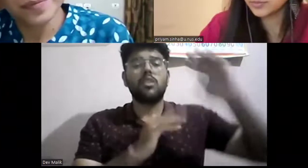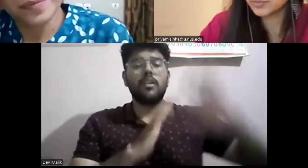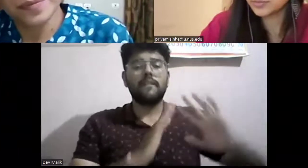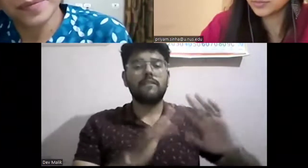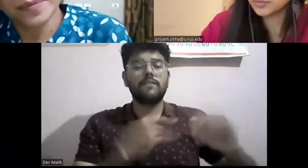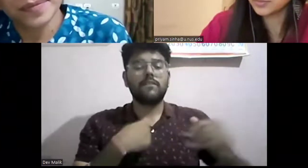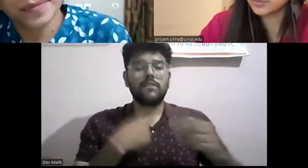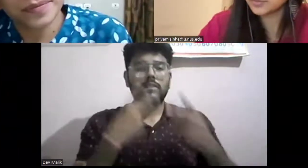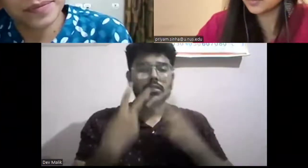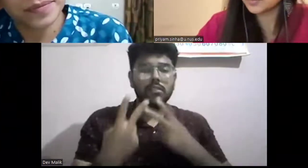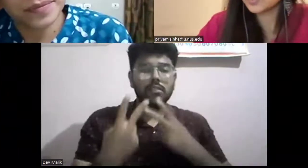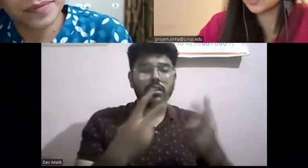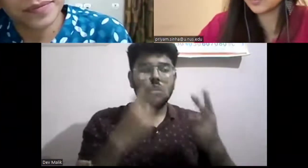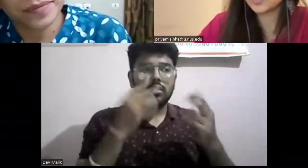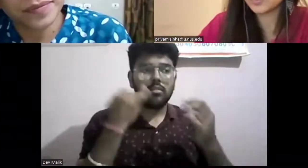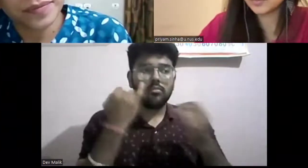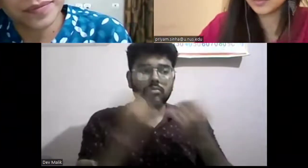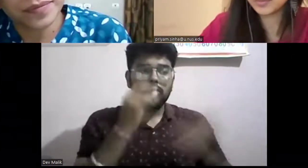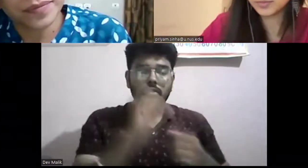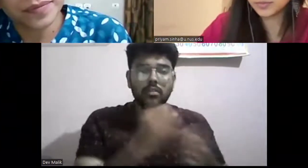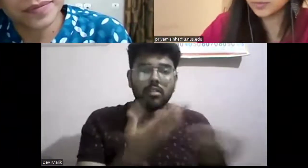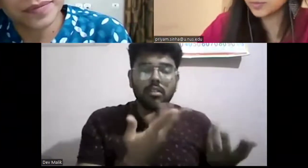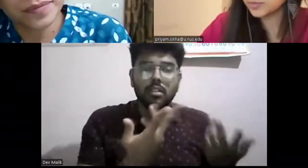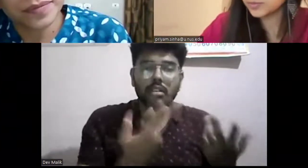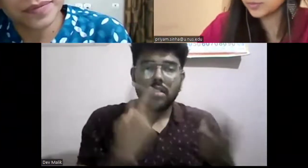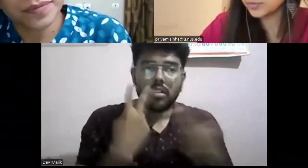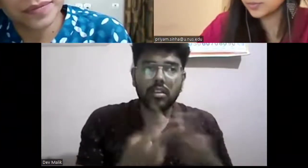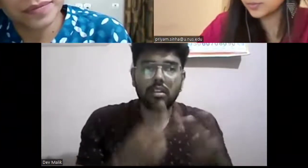redundant when we look at the entire inclusive